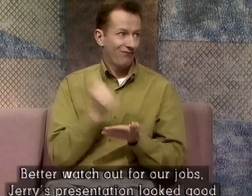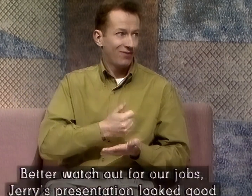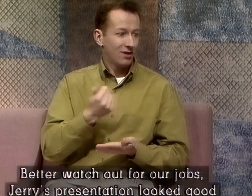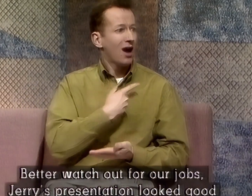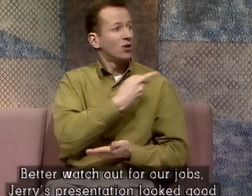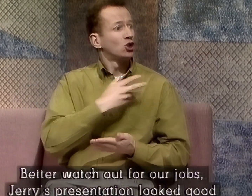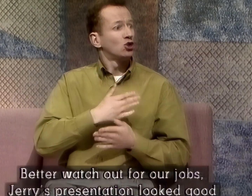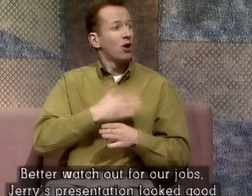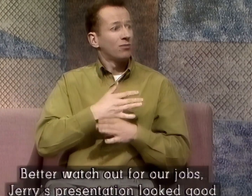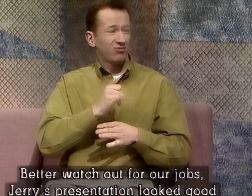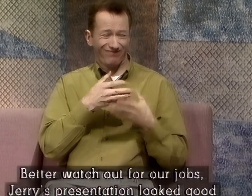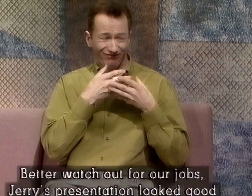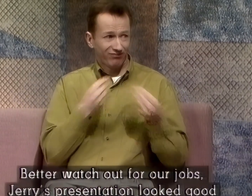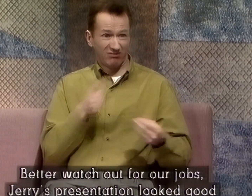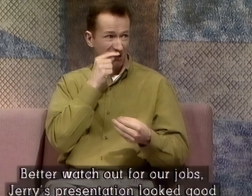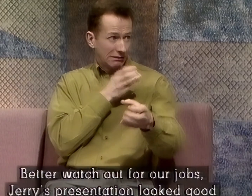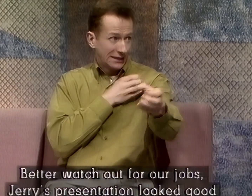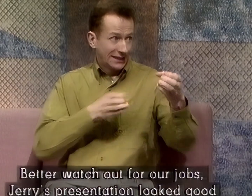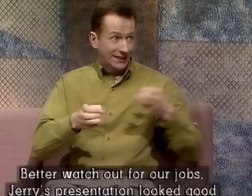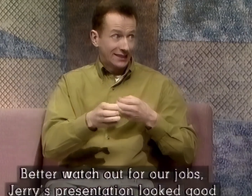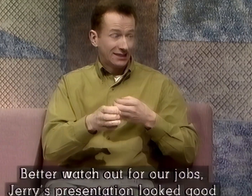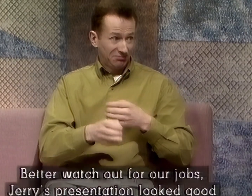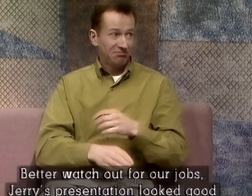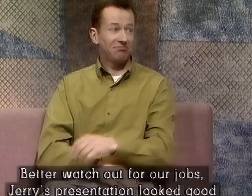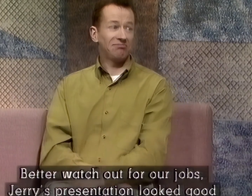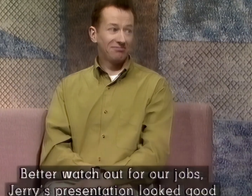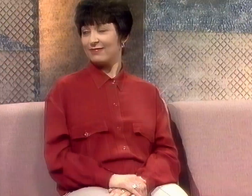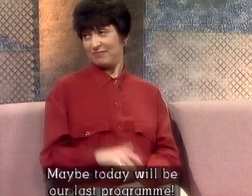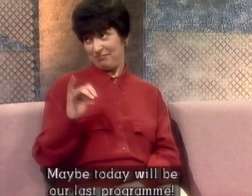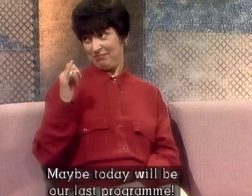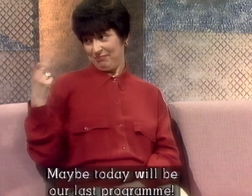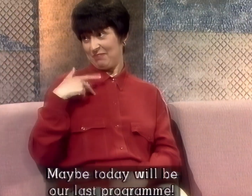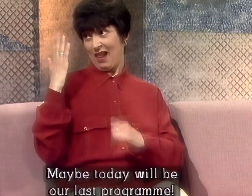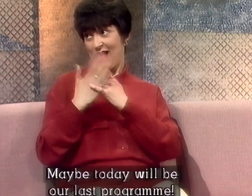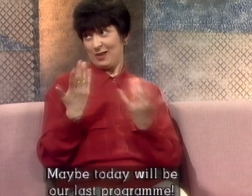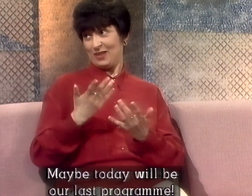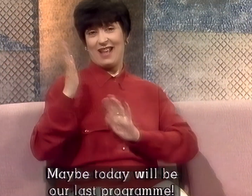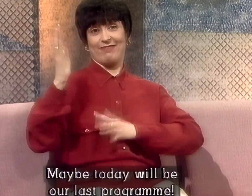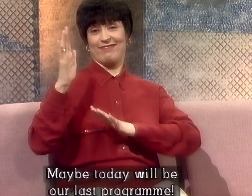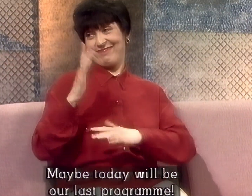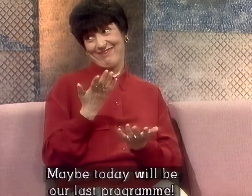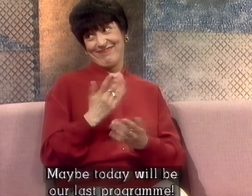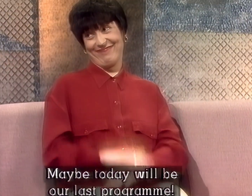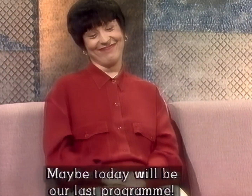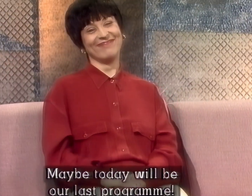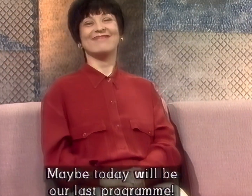watch out for our jobs, Carolyn. Jerry Hannafin's presentation did look good. Who knows, maybe today will be our last